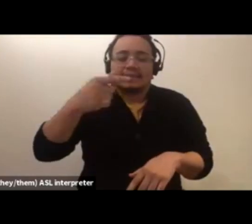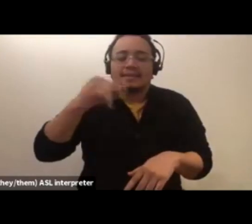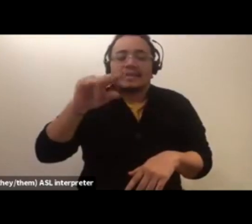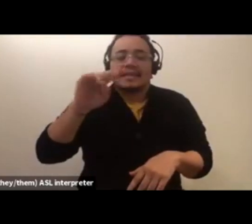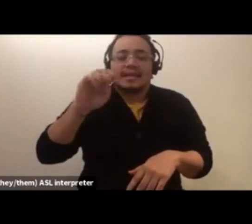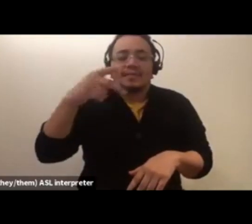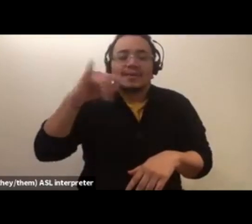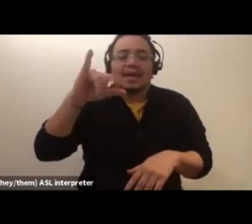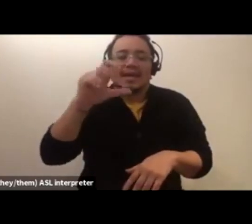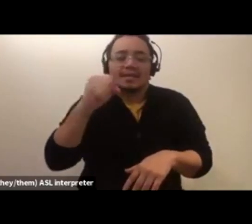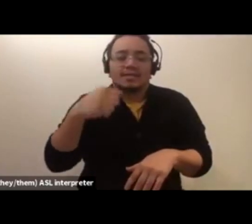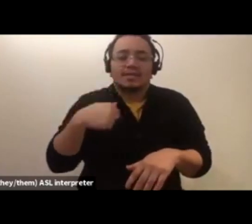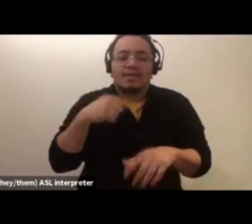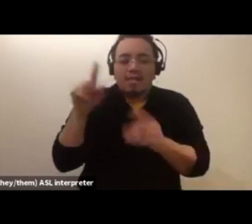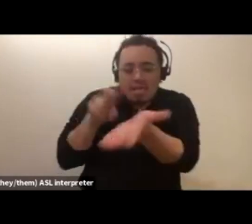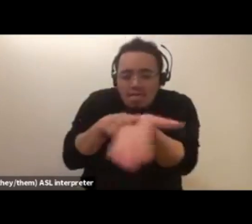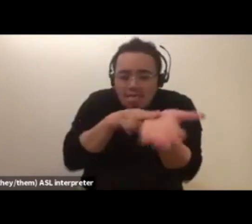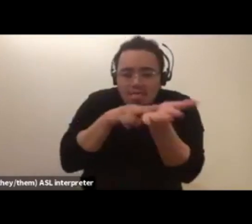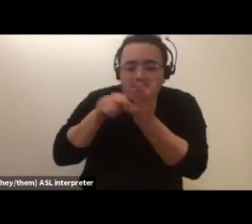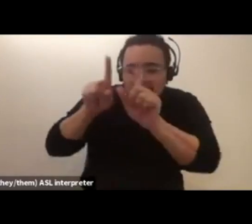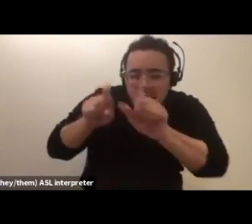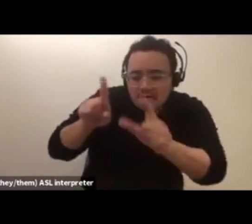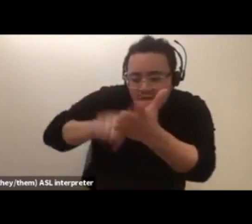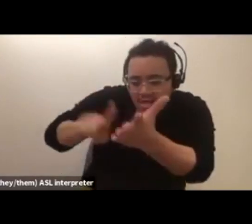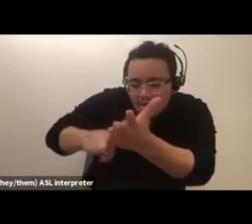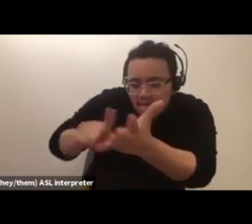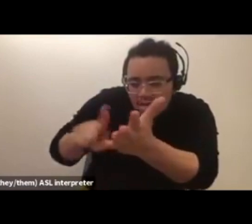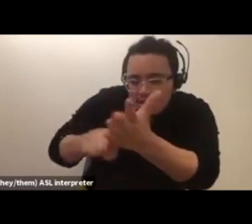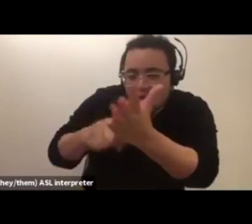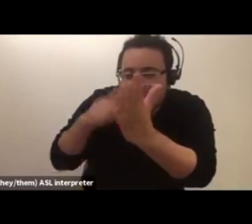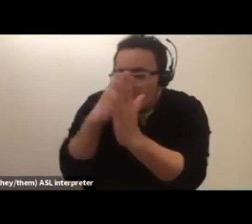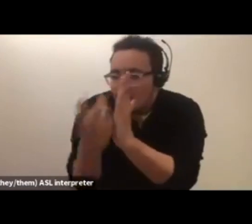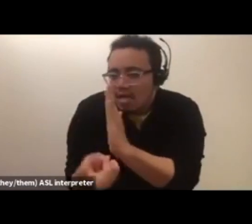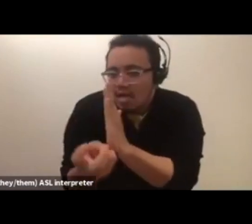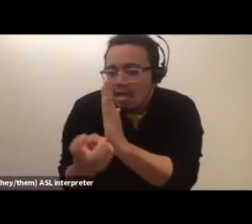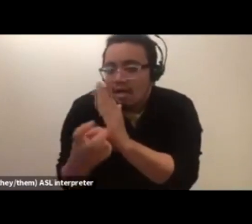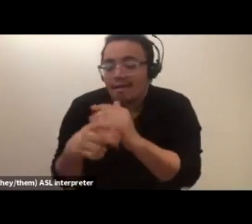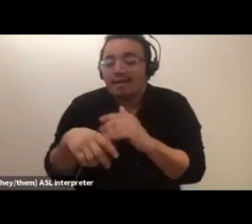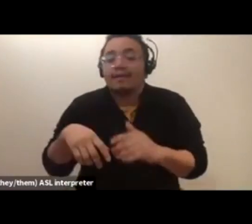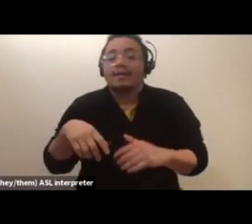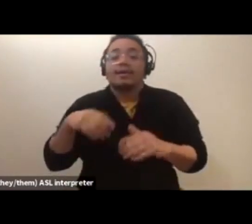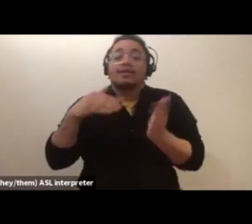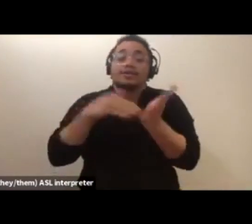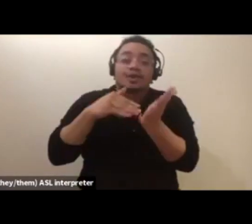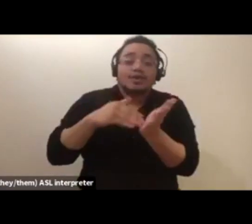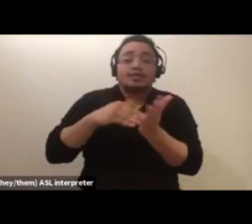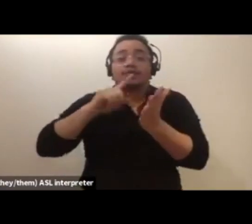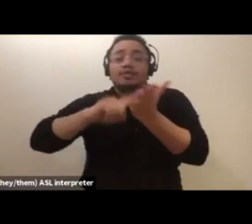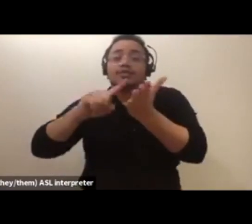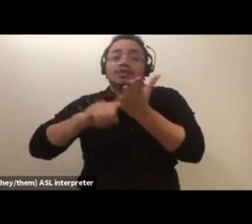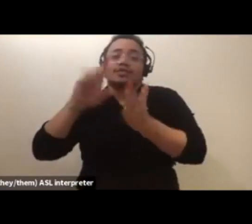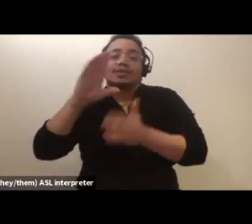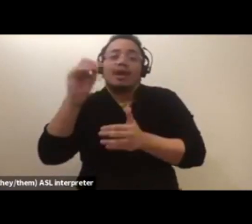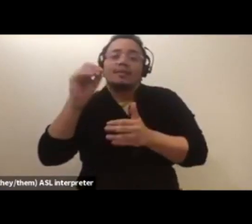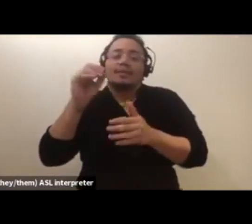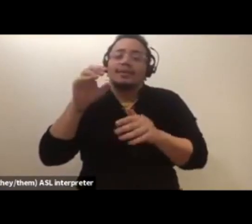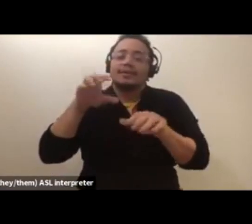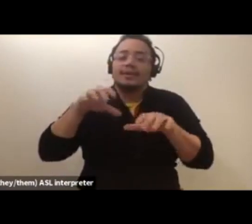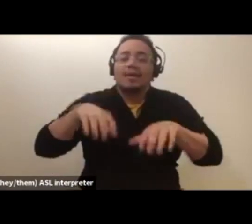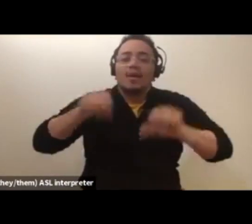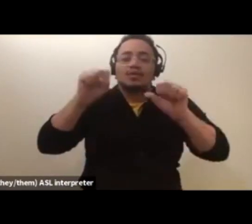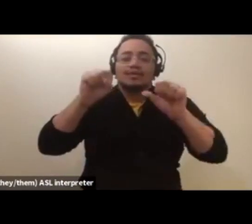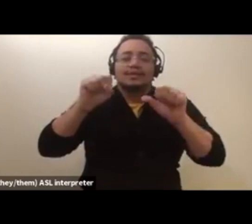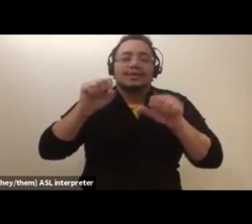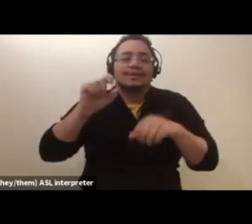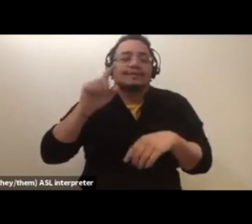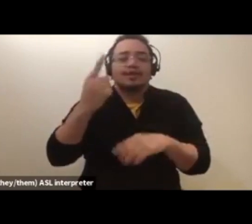assess us because they are still learning. They're still going through their first year trial or their second year trial to see what this looks